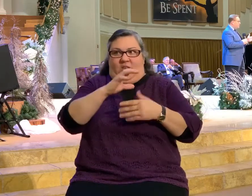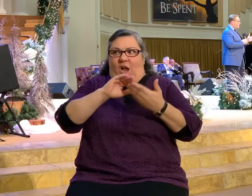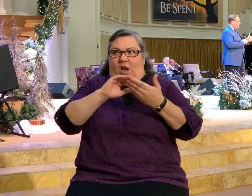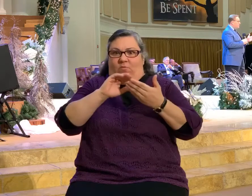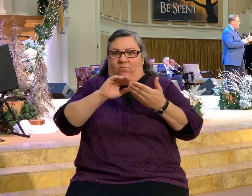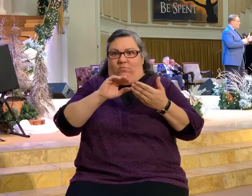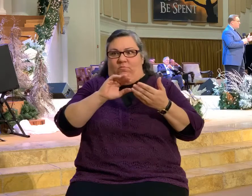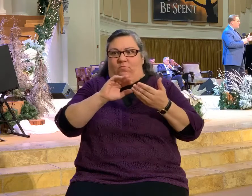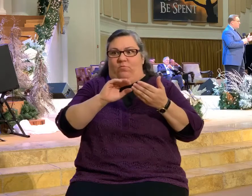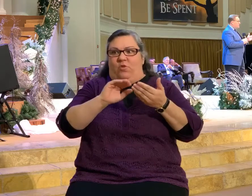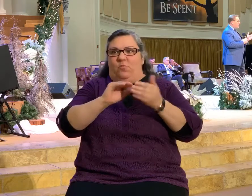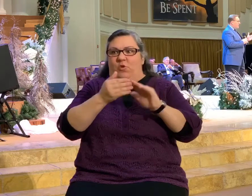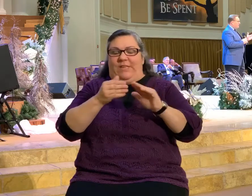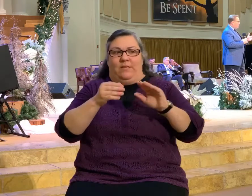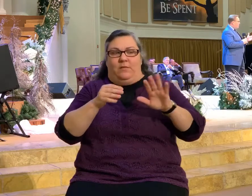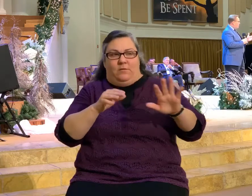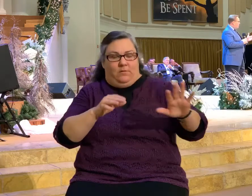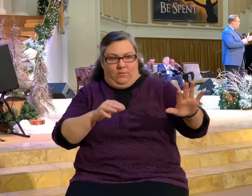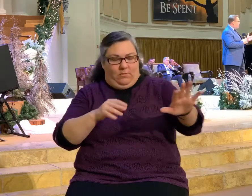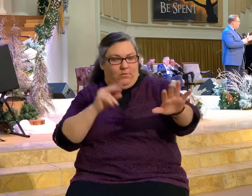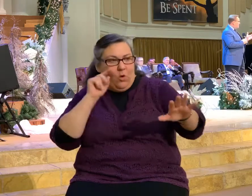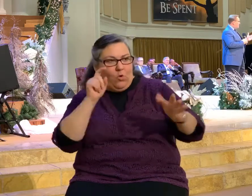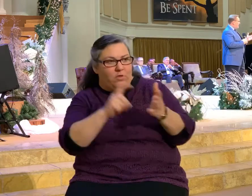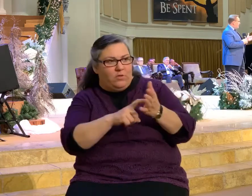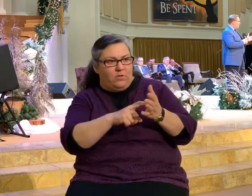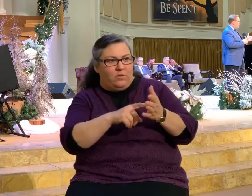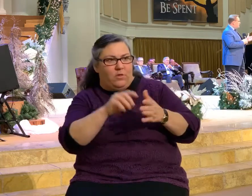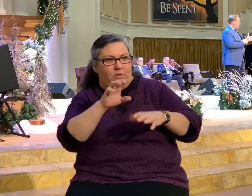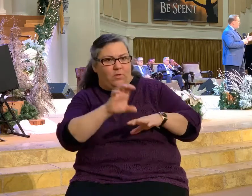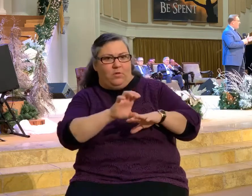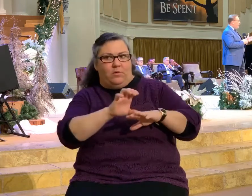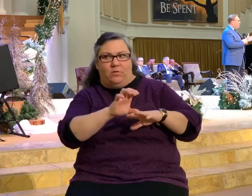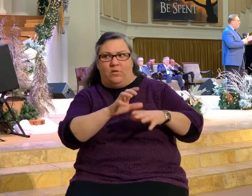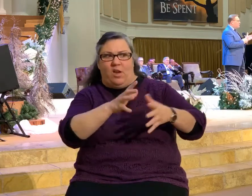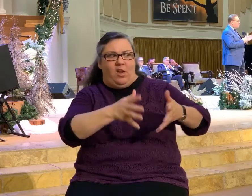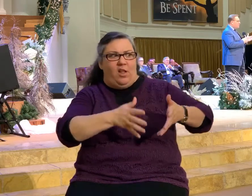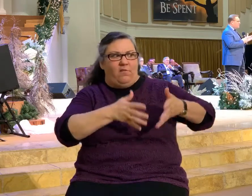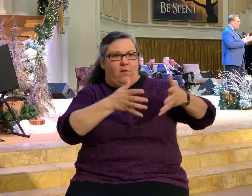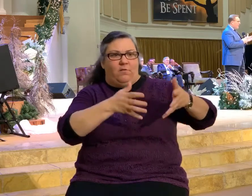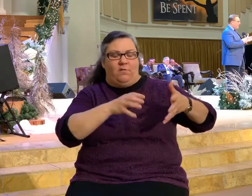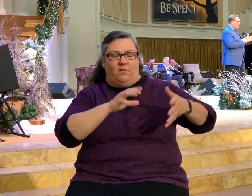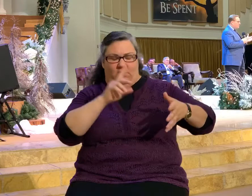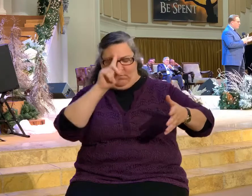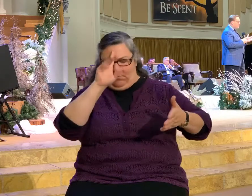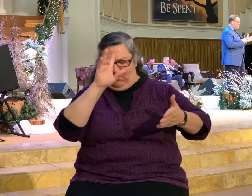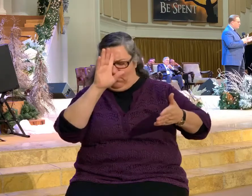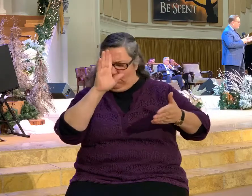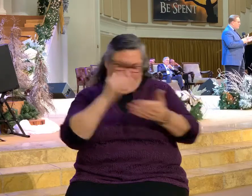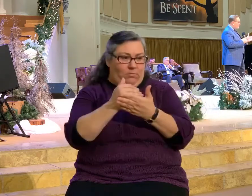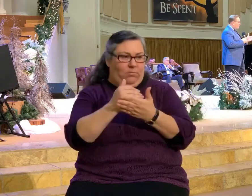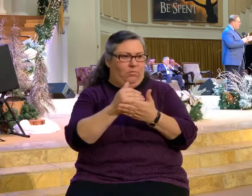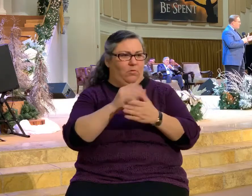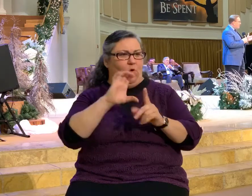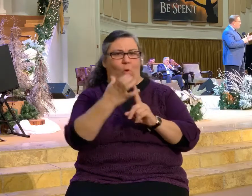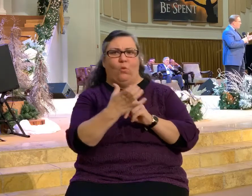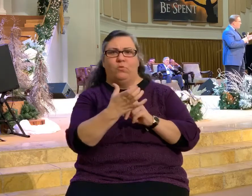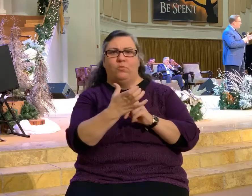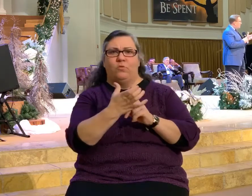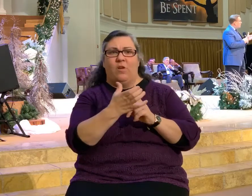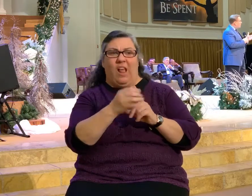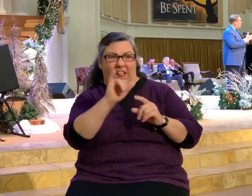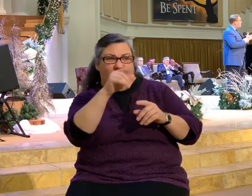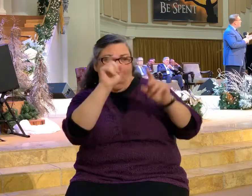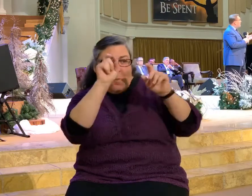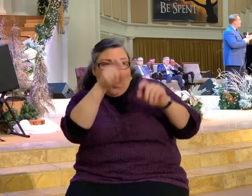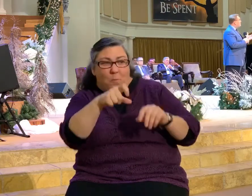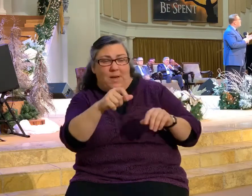church. As the leftovers of a decadent culture line, what is supposed to be a house of worship, is everywhere you